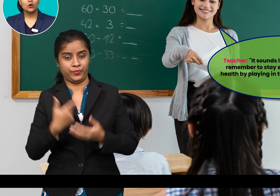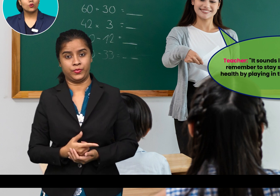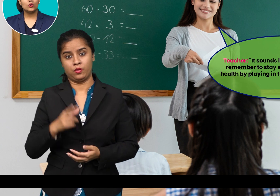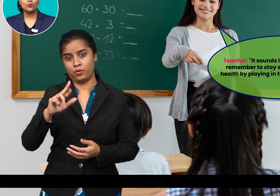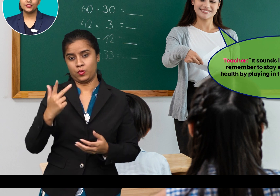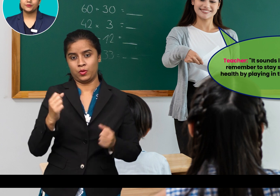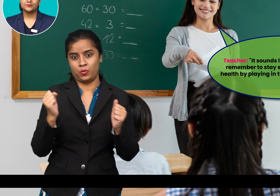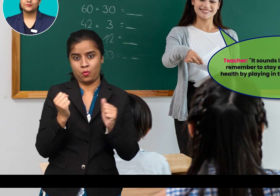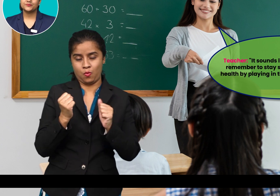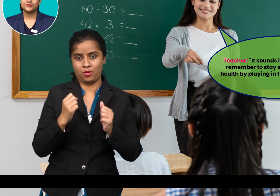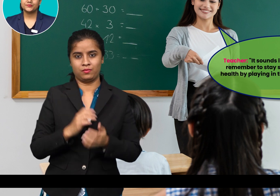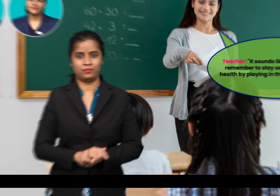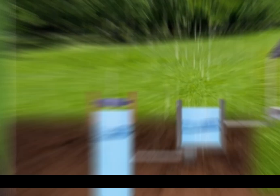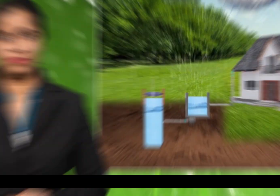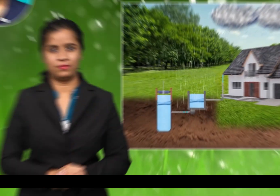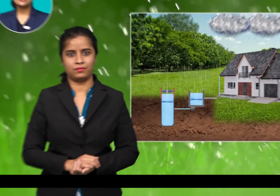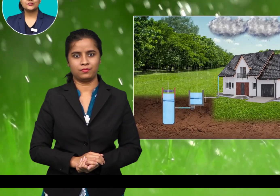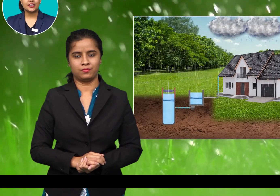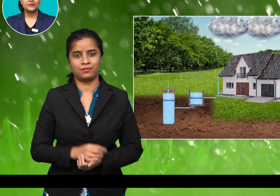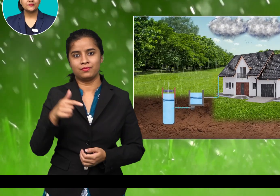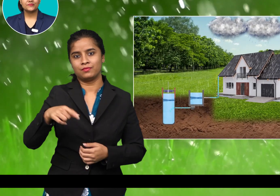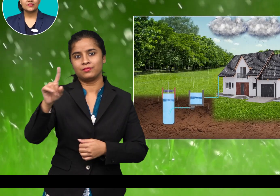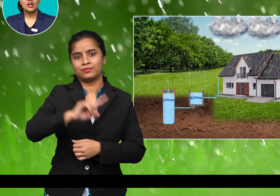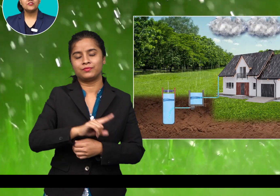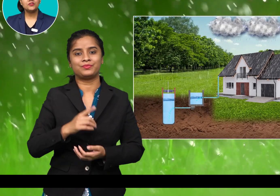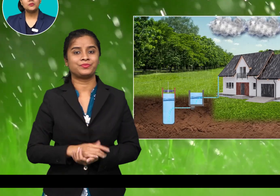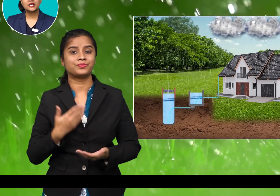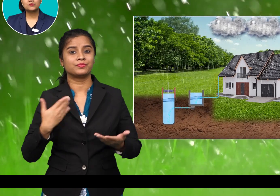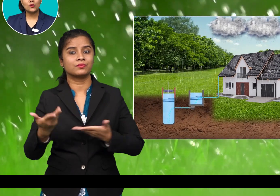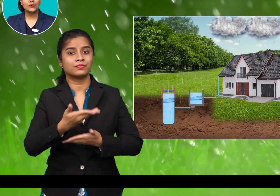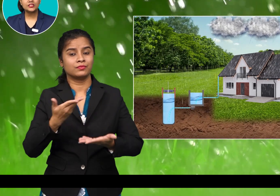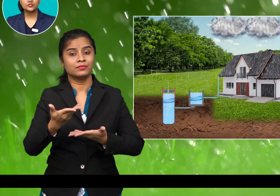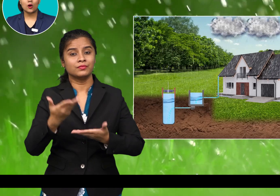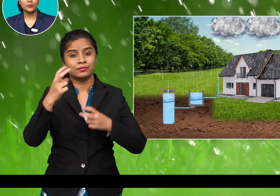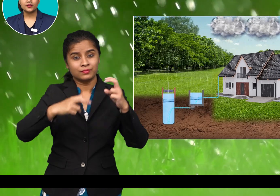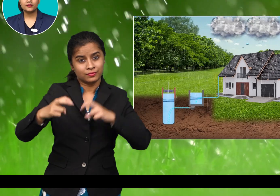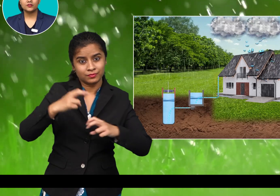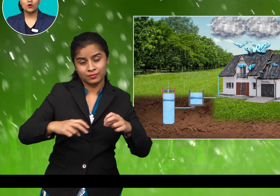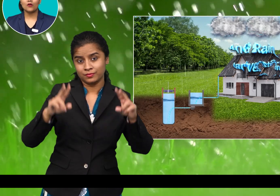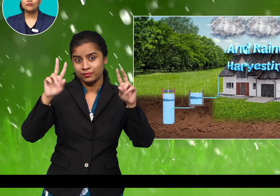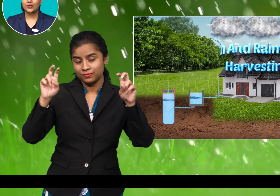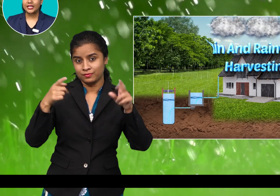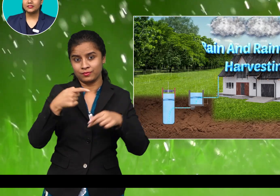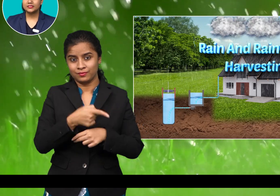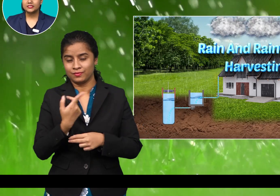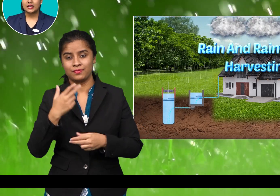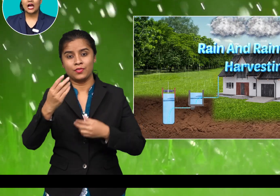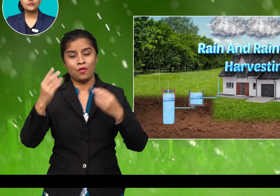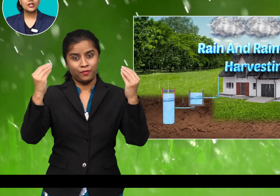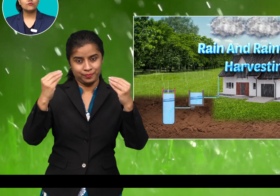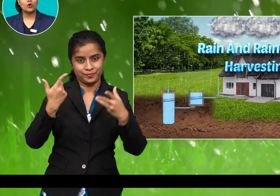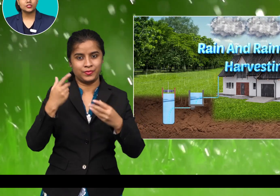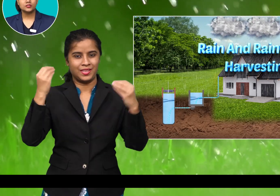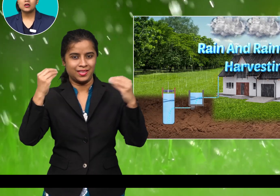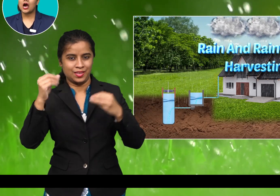or cold weather. Today, we will be exploring the topic of rain